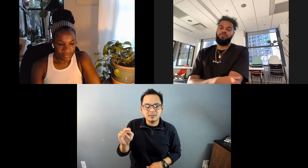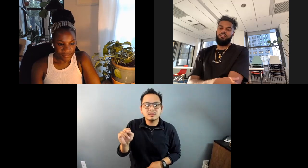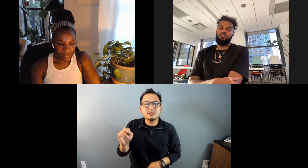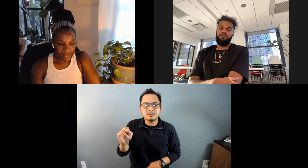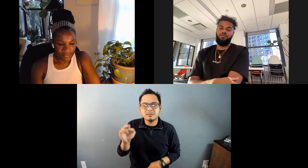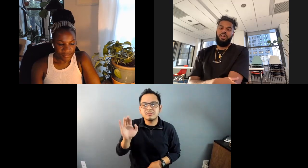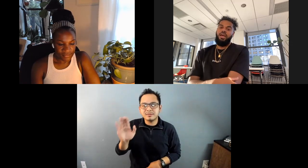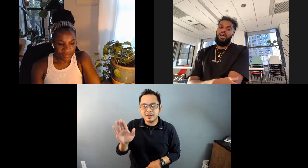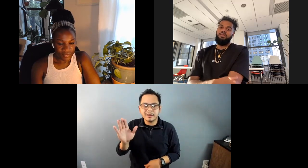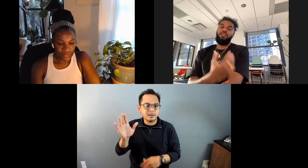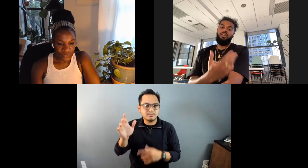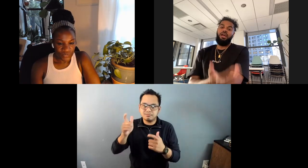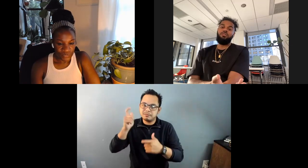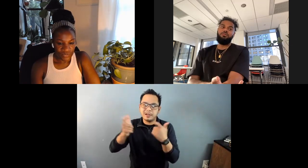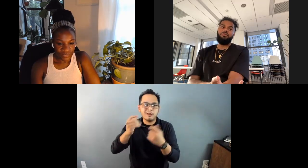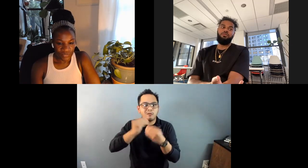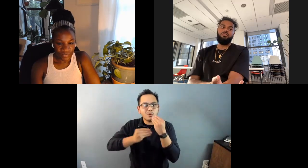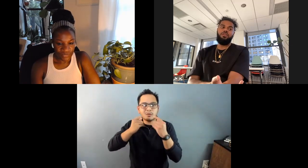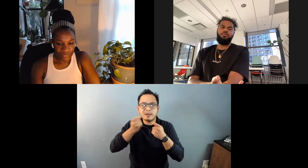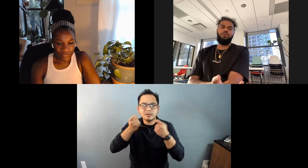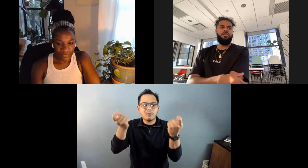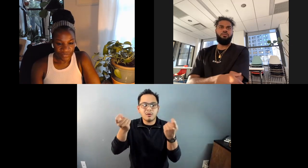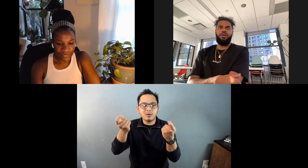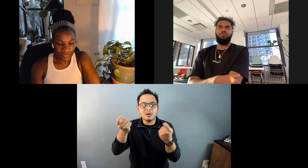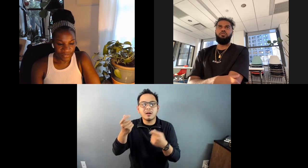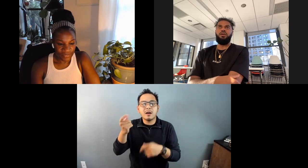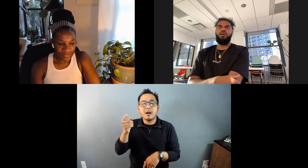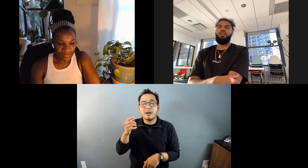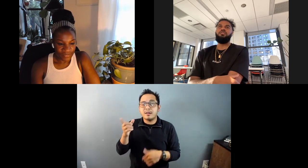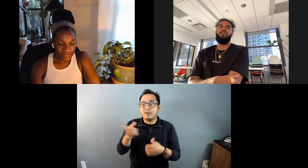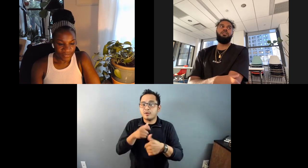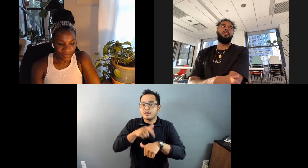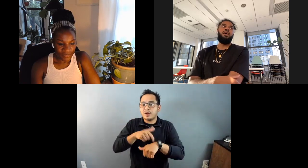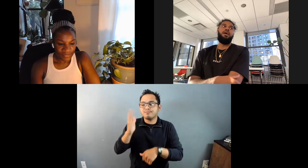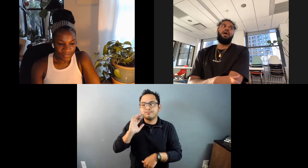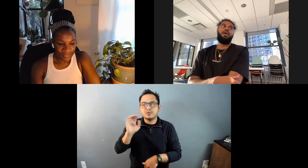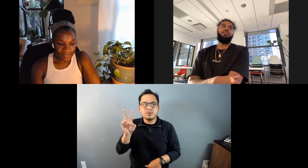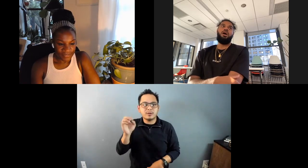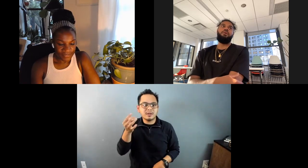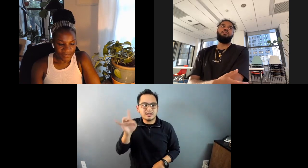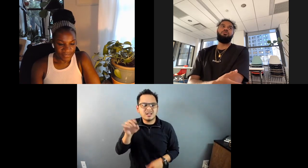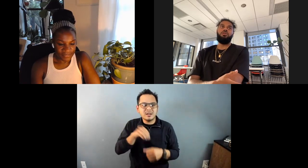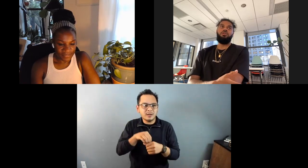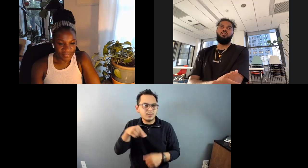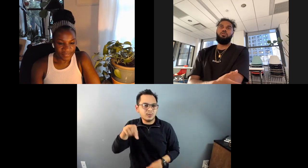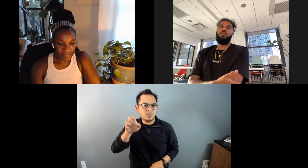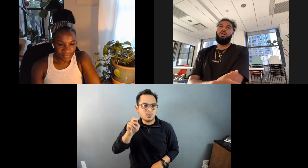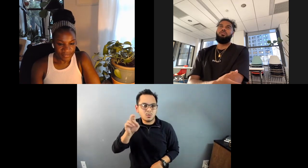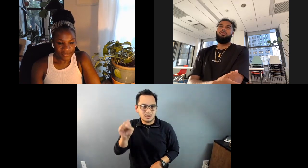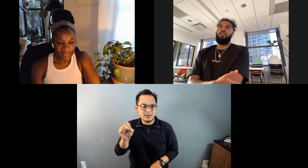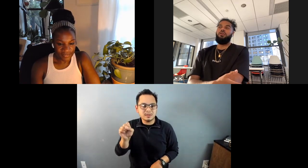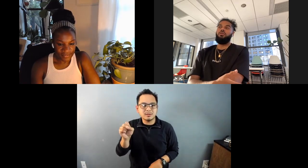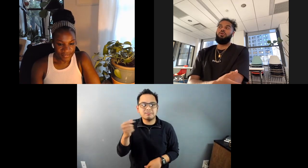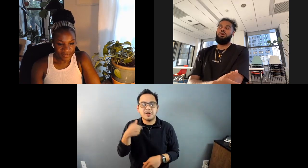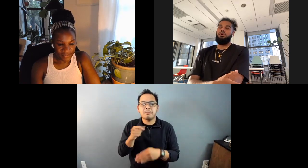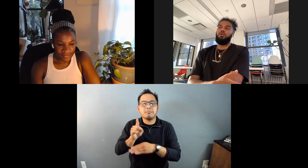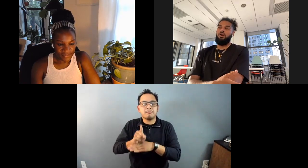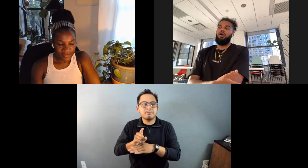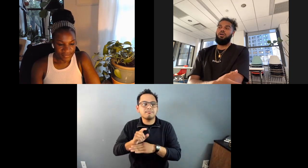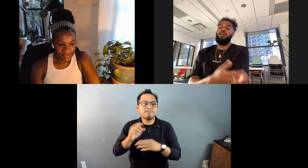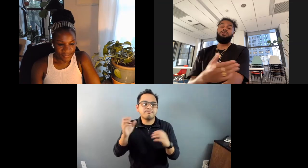as I got to see the rest of the world, as I got to see Southern America, Western America, I was understanding my place and understanding